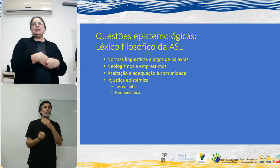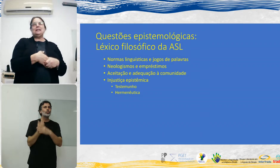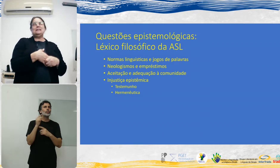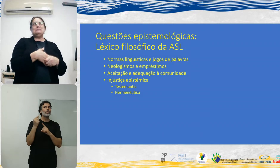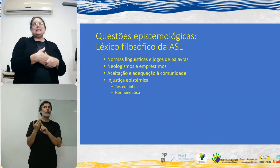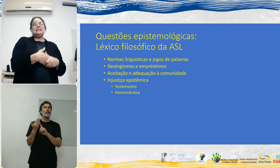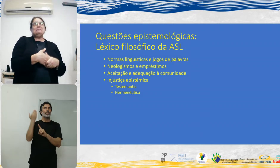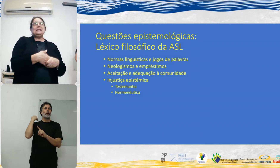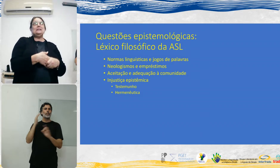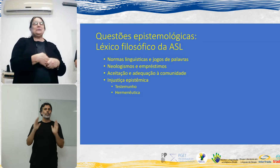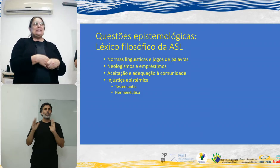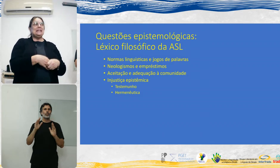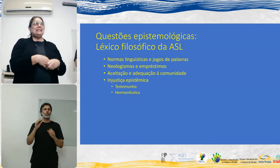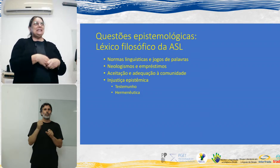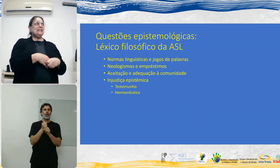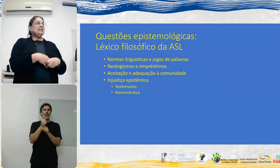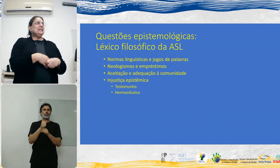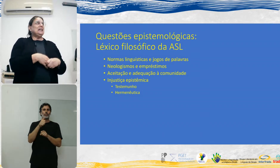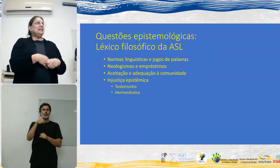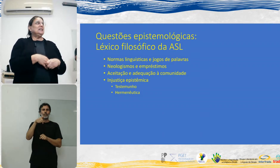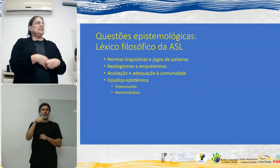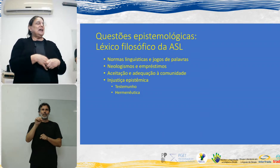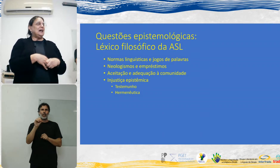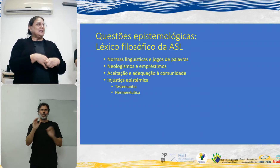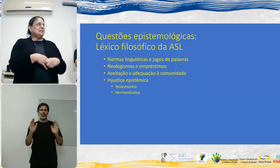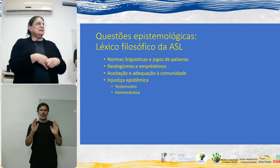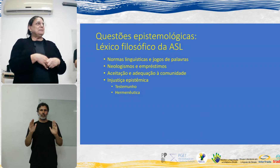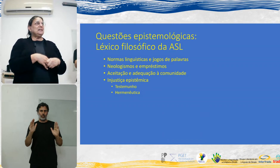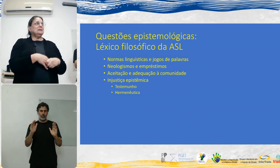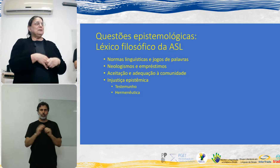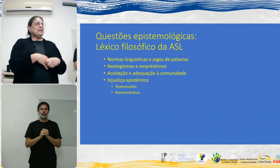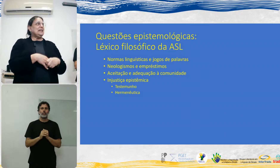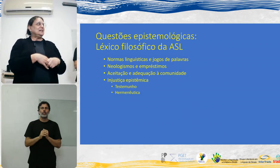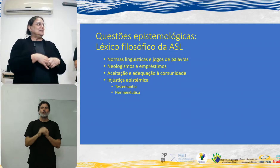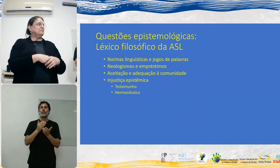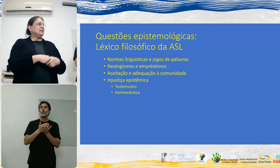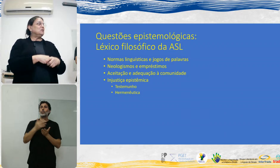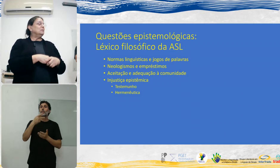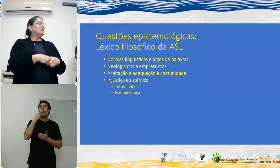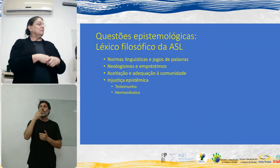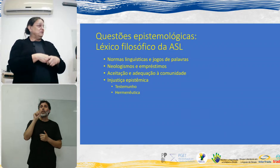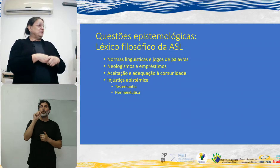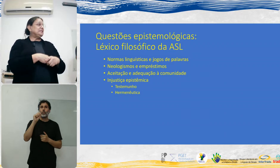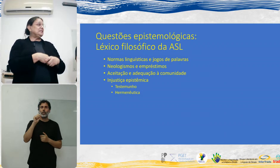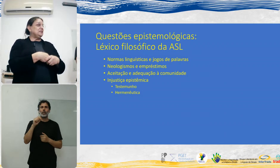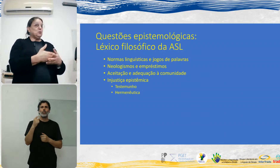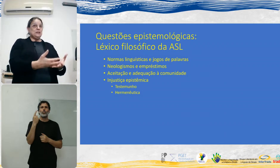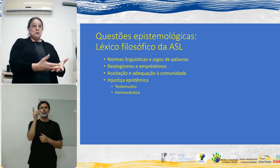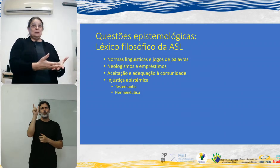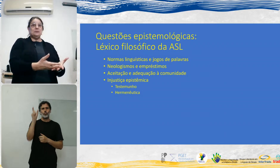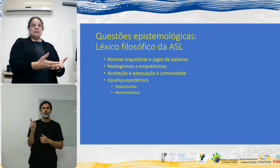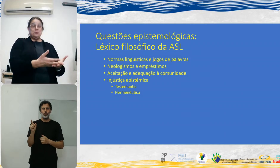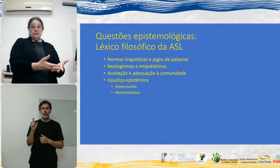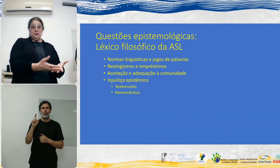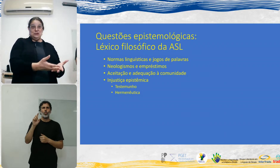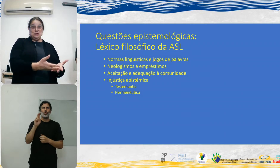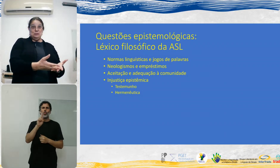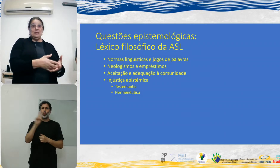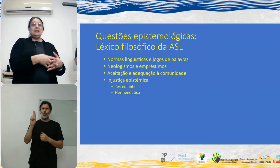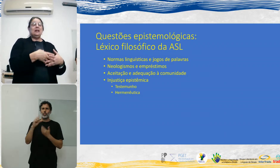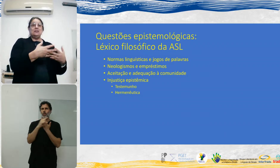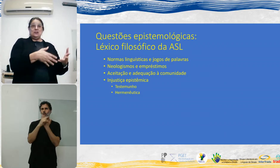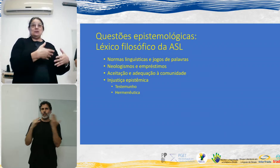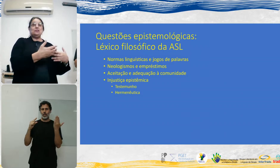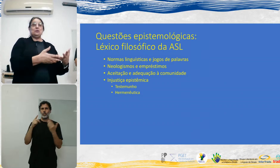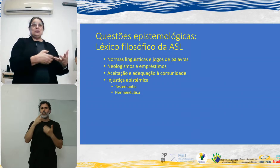and to the best of my understanding, the American academic Tom Humphreys is the one who comes up with this